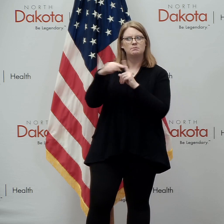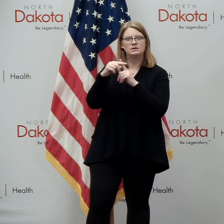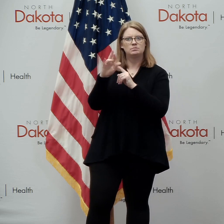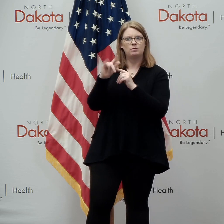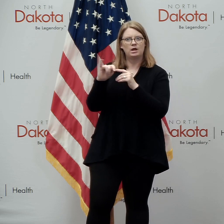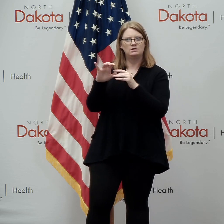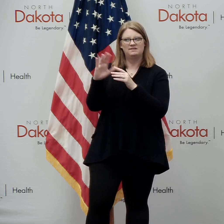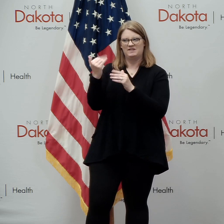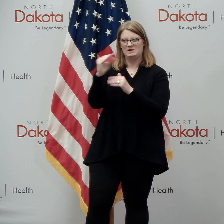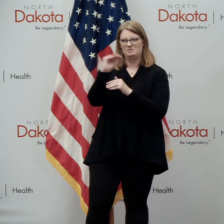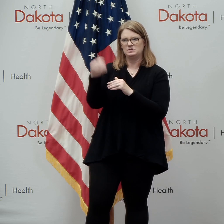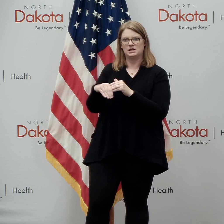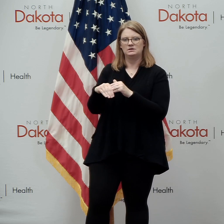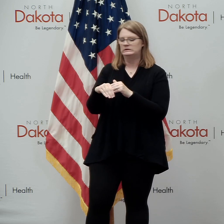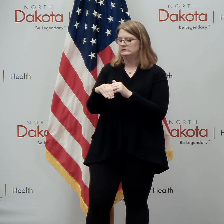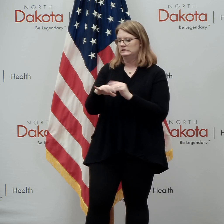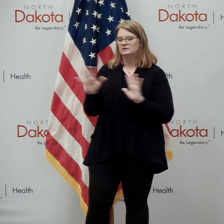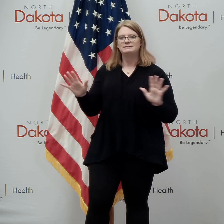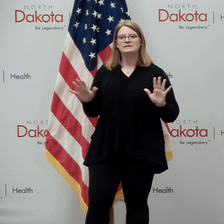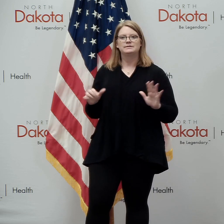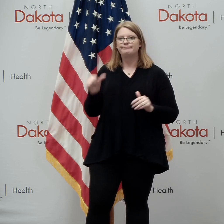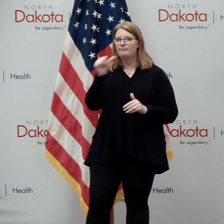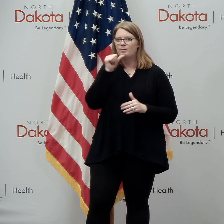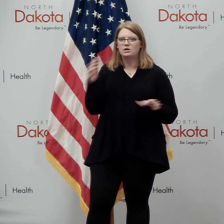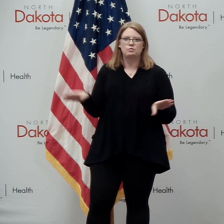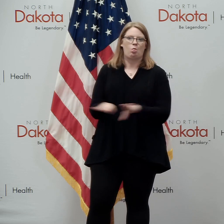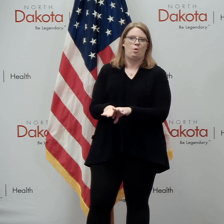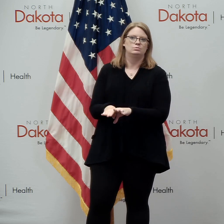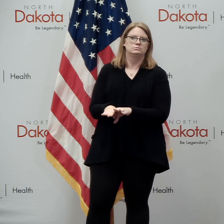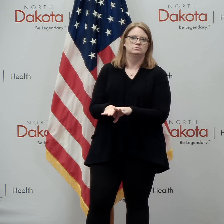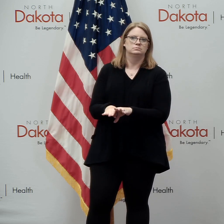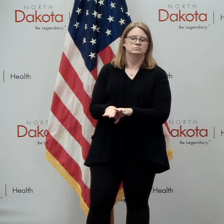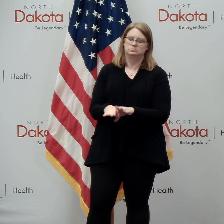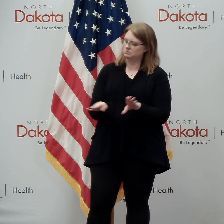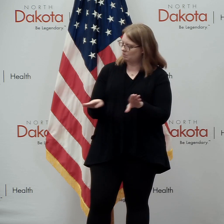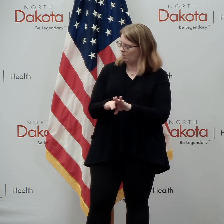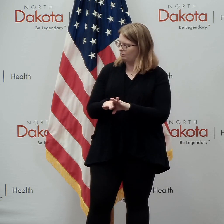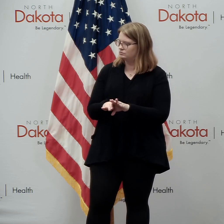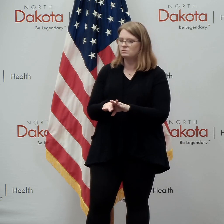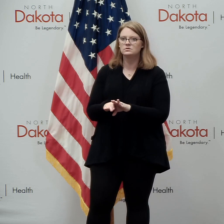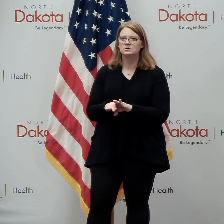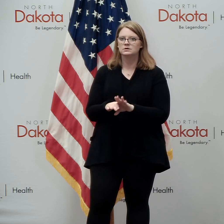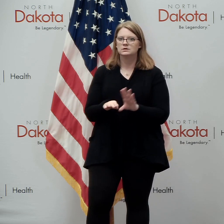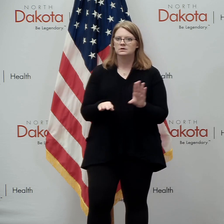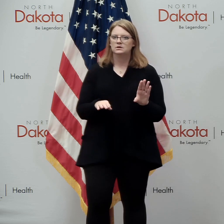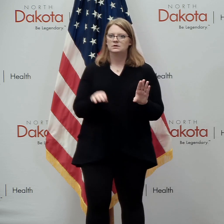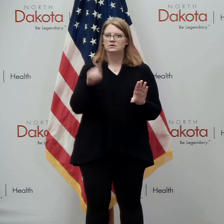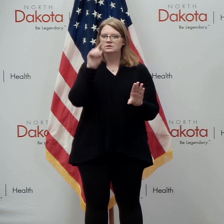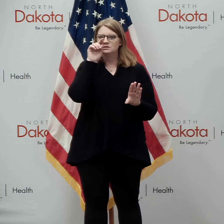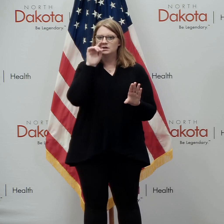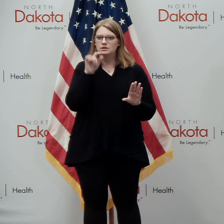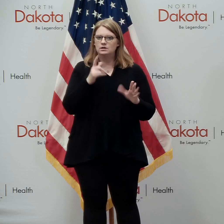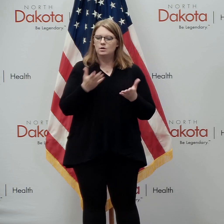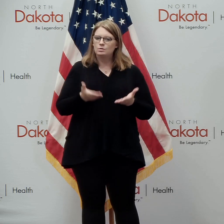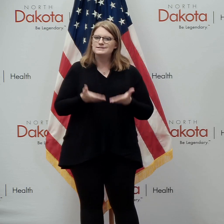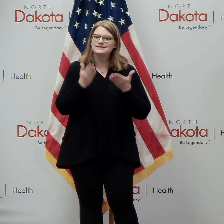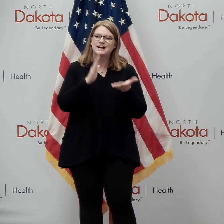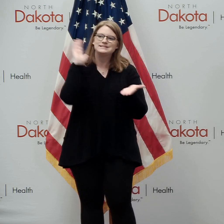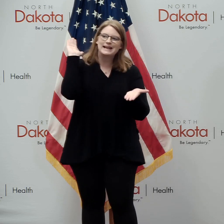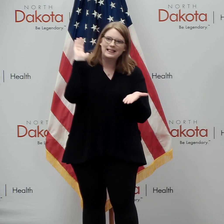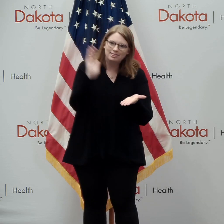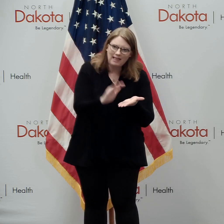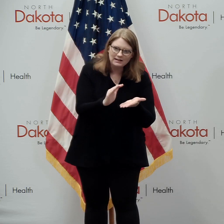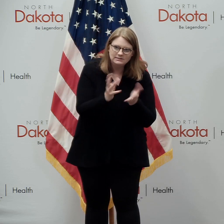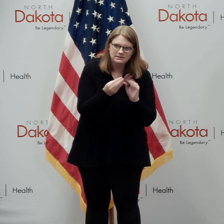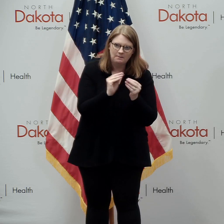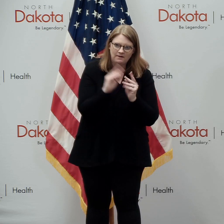they were back closing bars again. So these guidelines suggest less density for bars and restaurants, but we're keeping them open. So again,